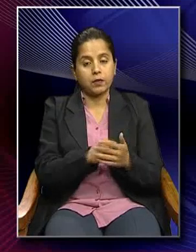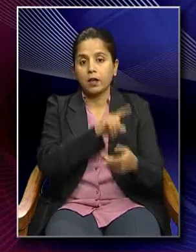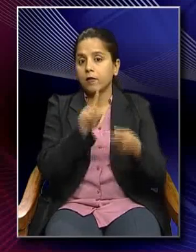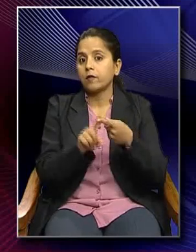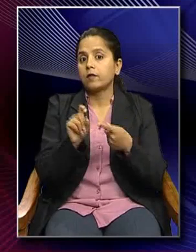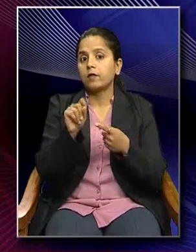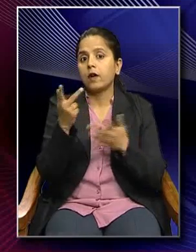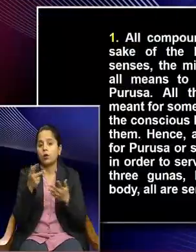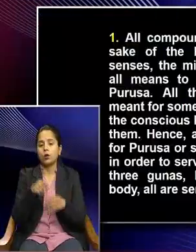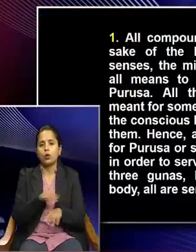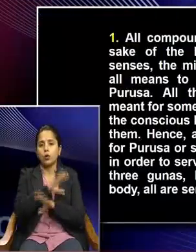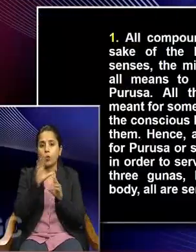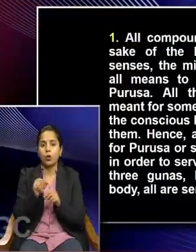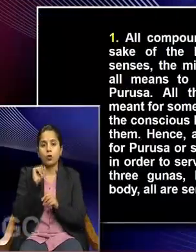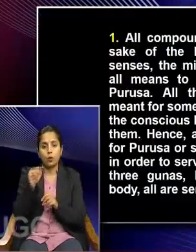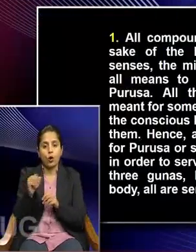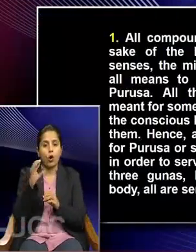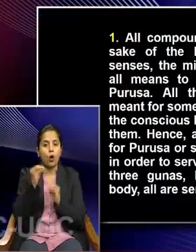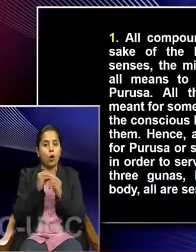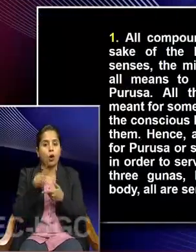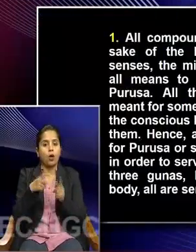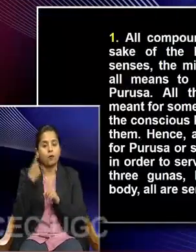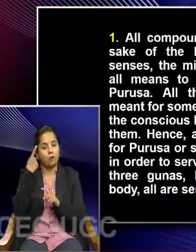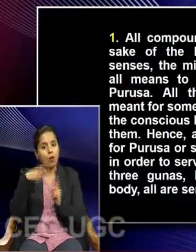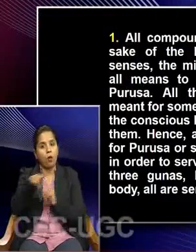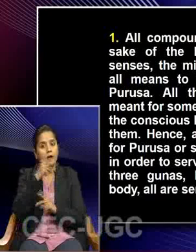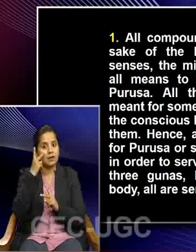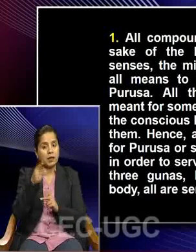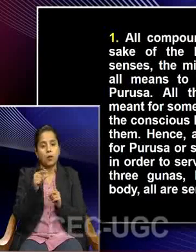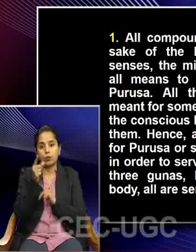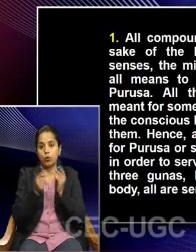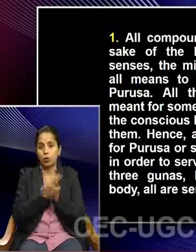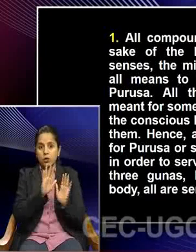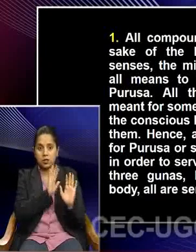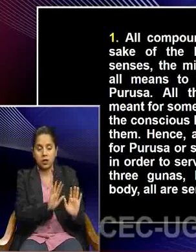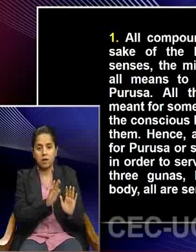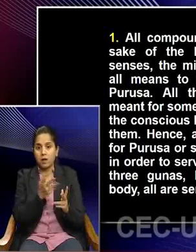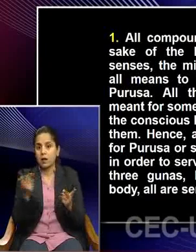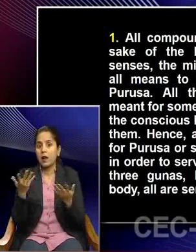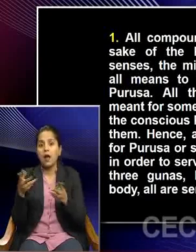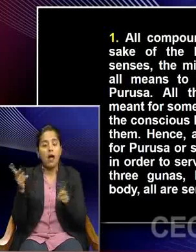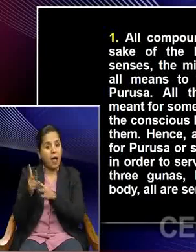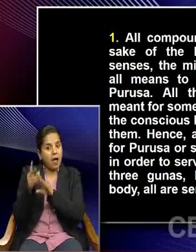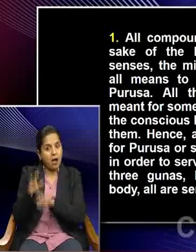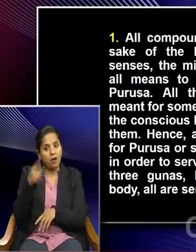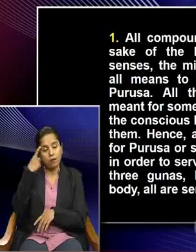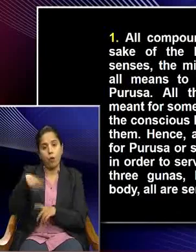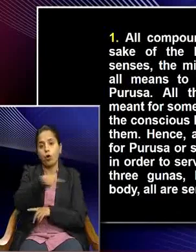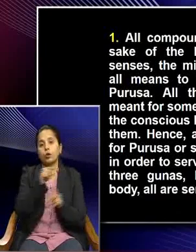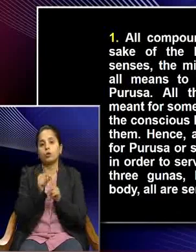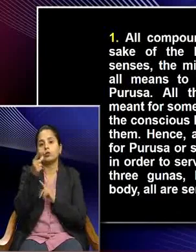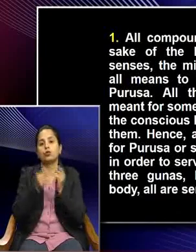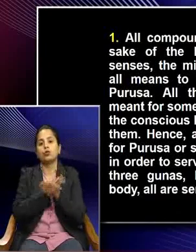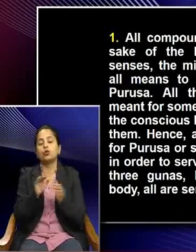that all compound objects exist for the sake of the Purush. So whatever is existing for the sake of